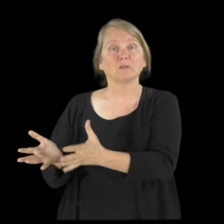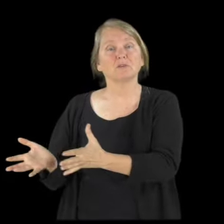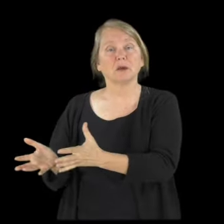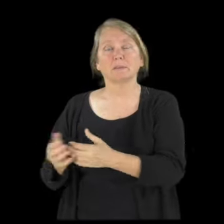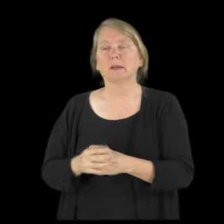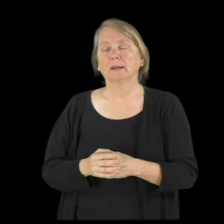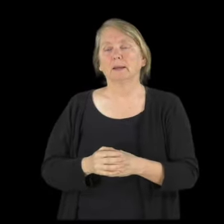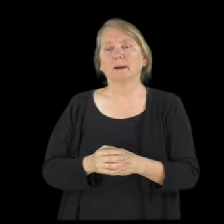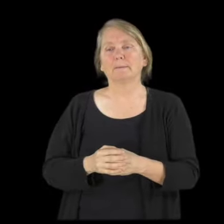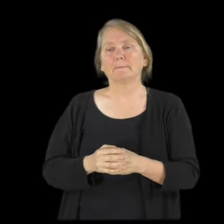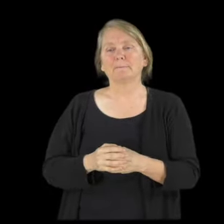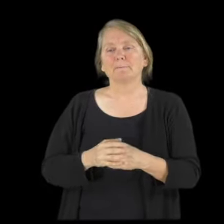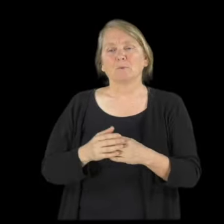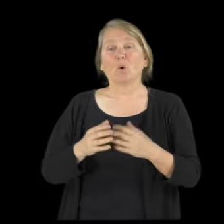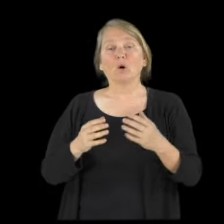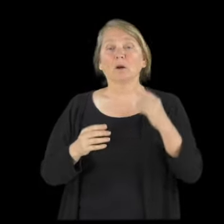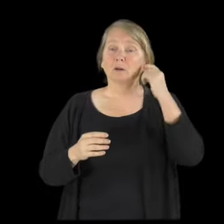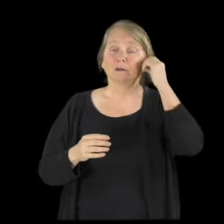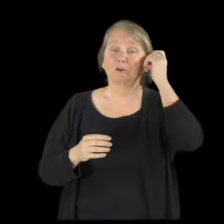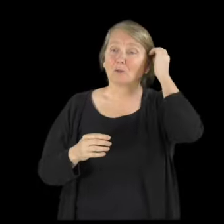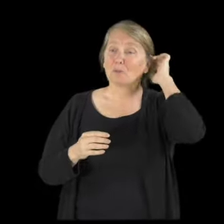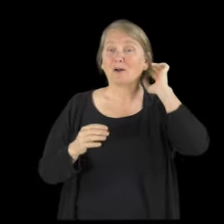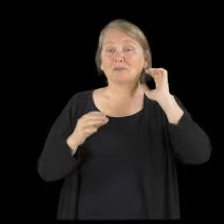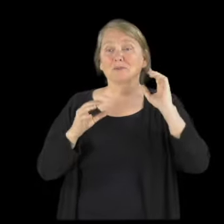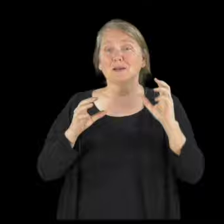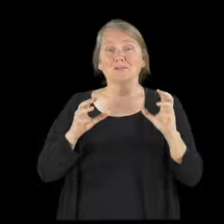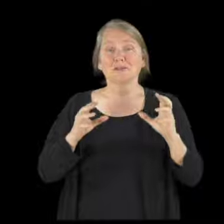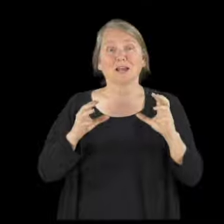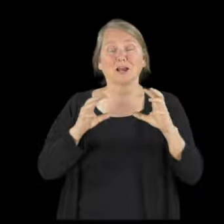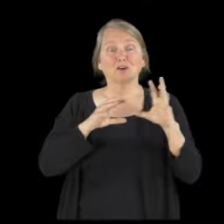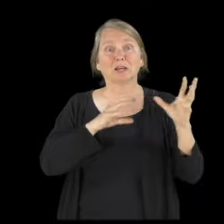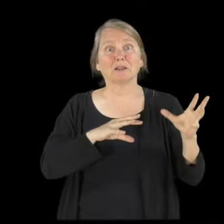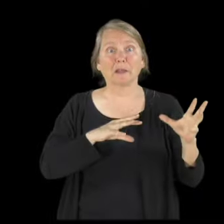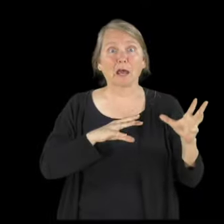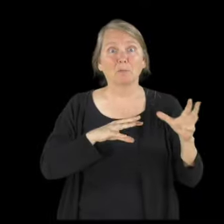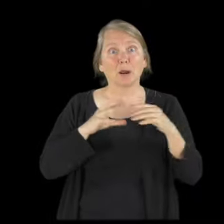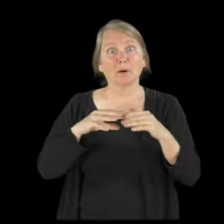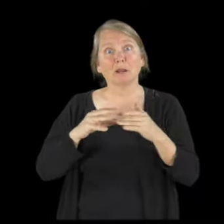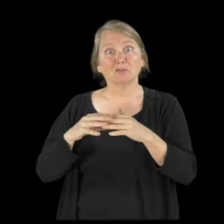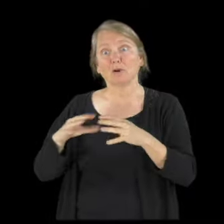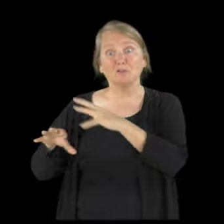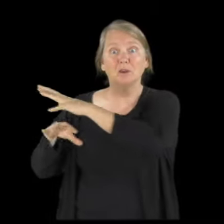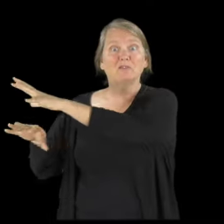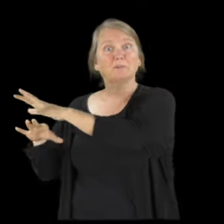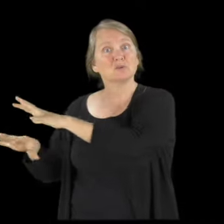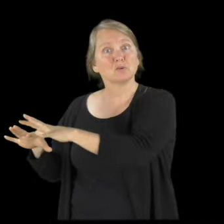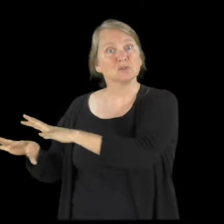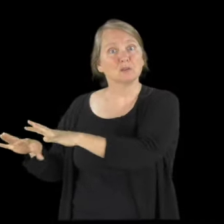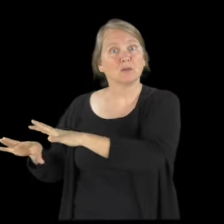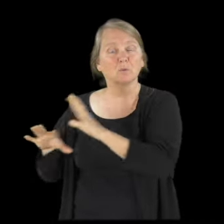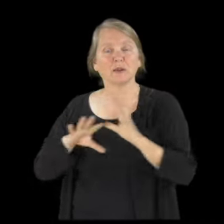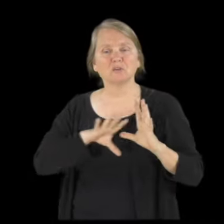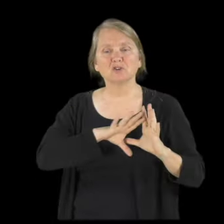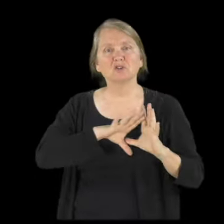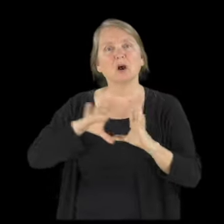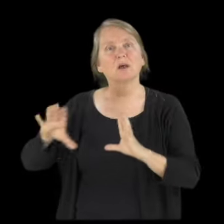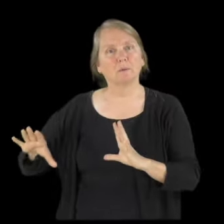this topic. Or, the process, sometimes it's like, I couldn't get to the library, so I've tried to find my sources in other ways. They're just talking about